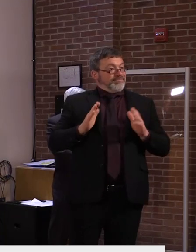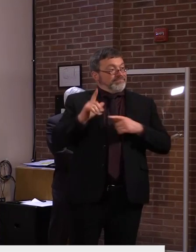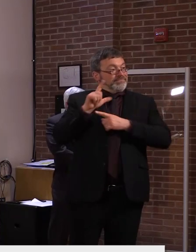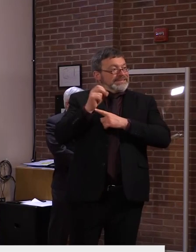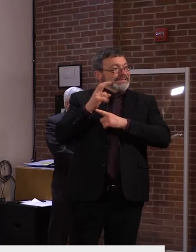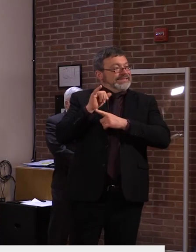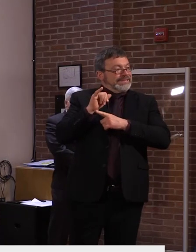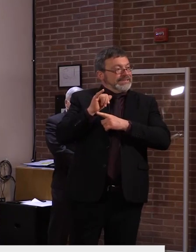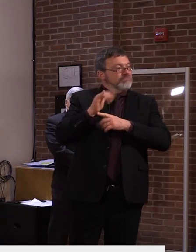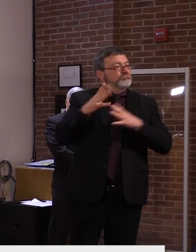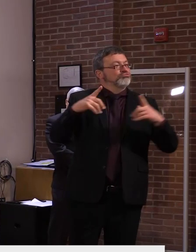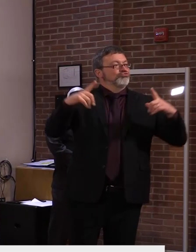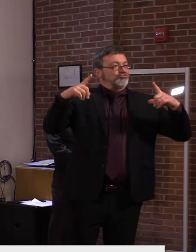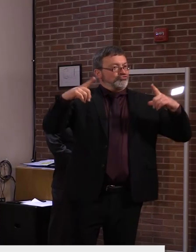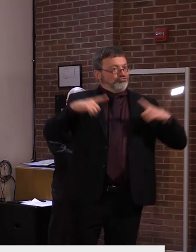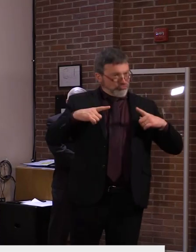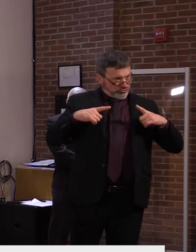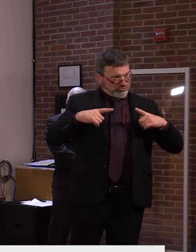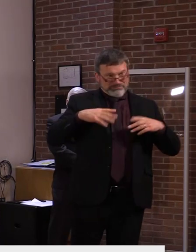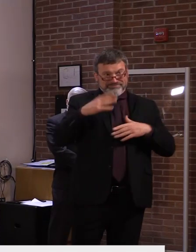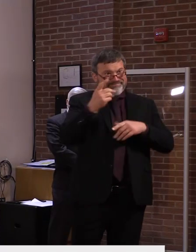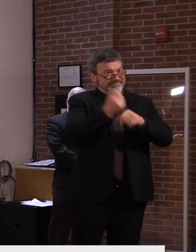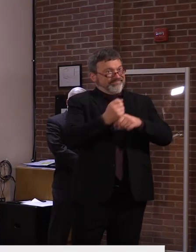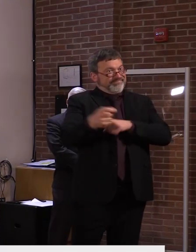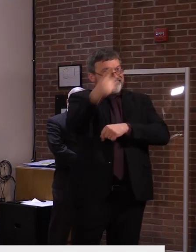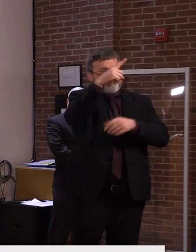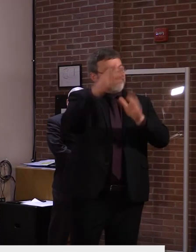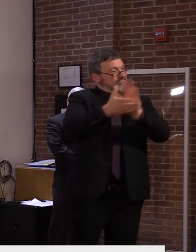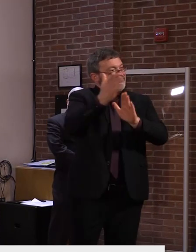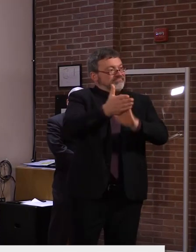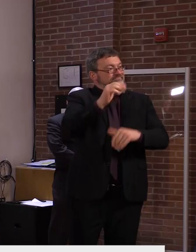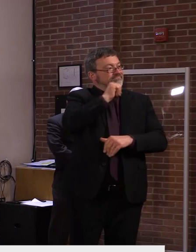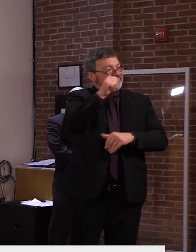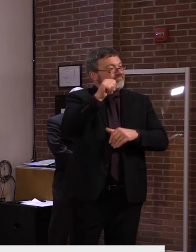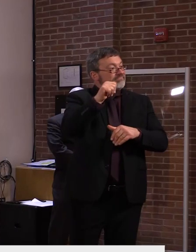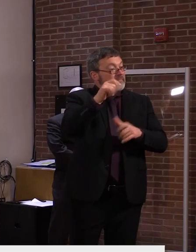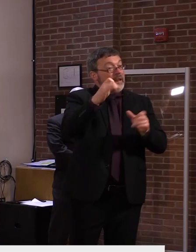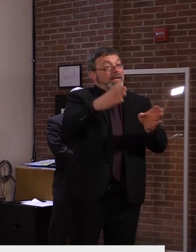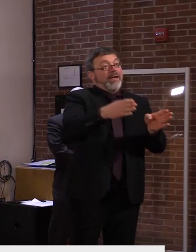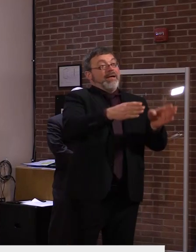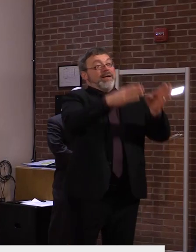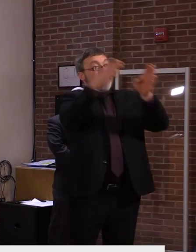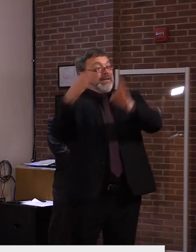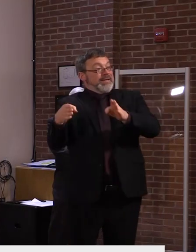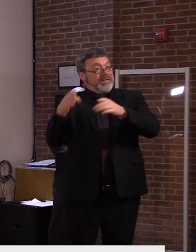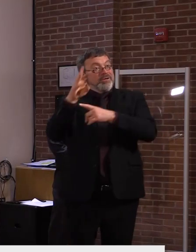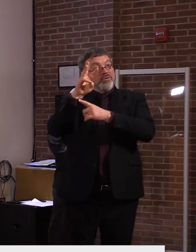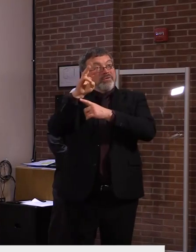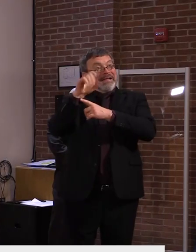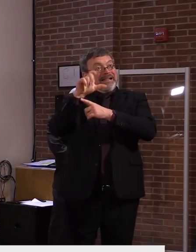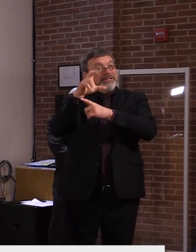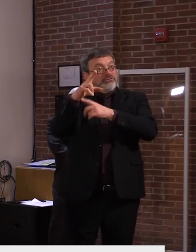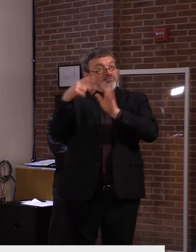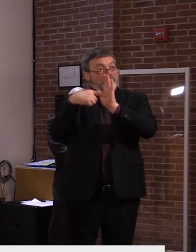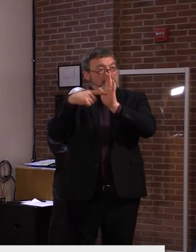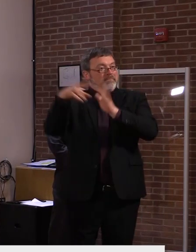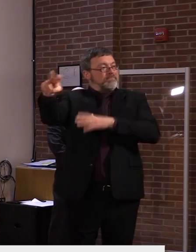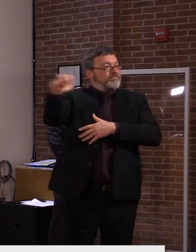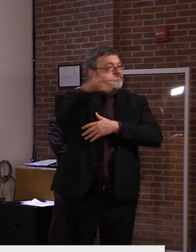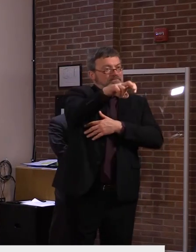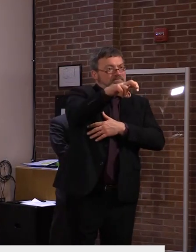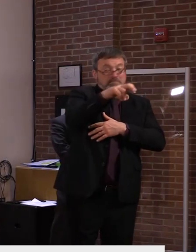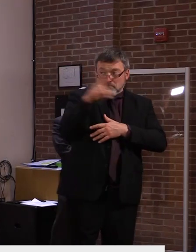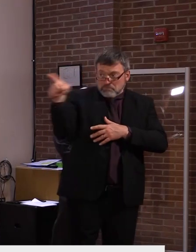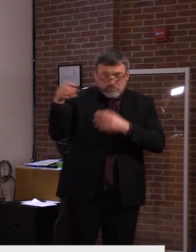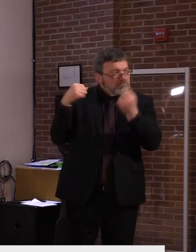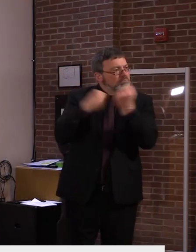support Peter Welch's campaign for the Senate? And if not, why not? Well, I've worked with